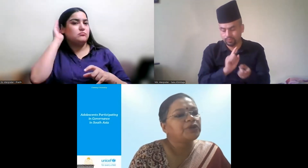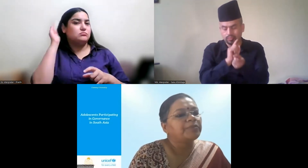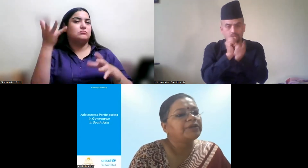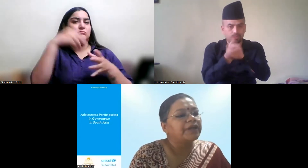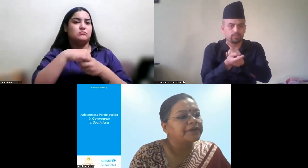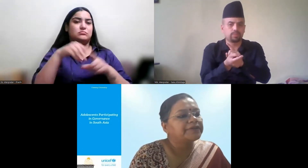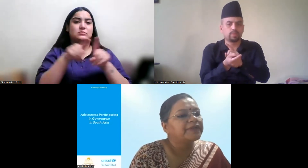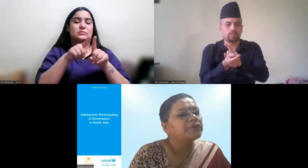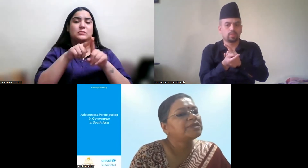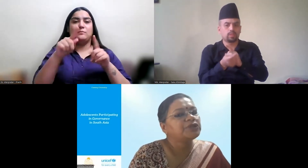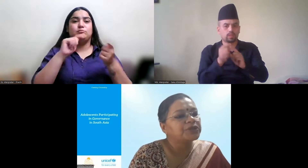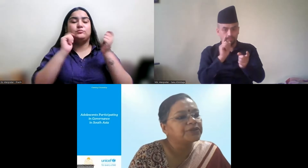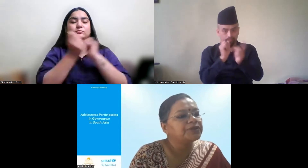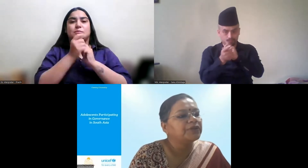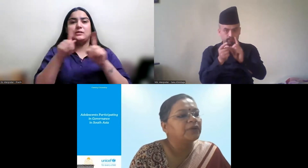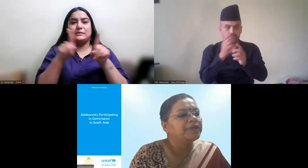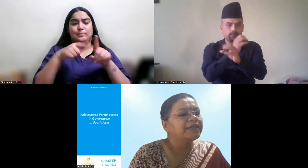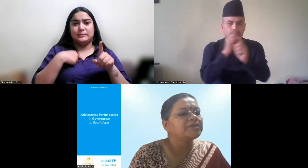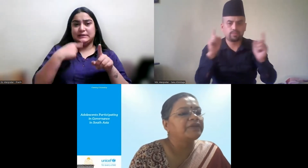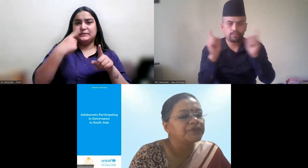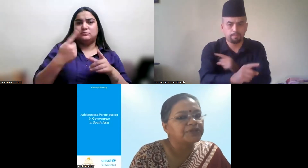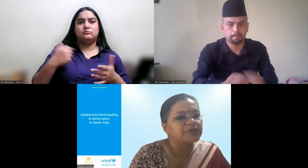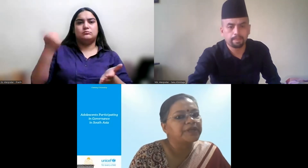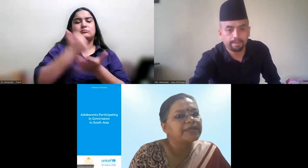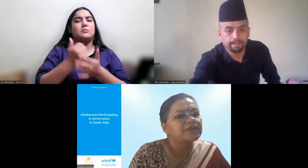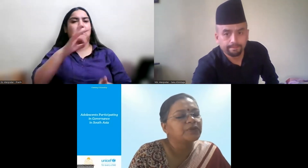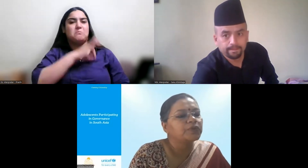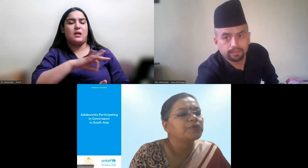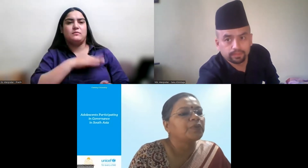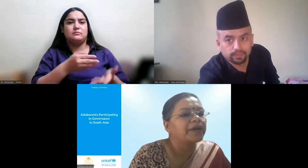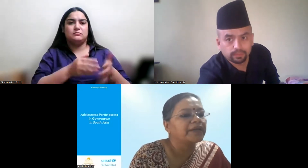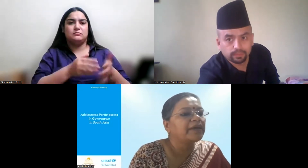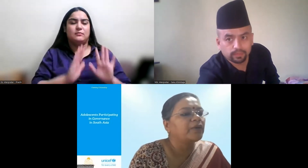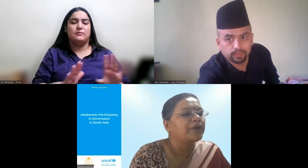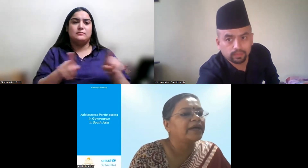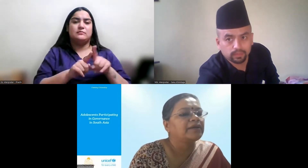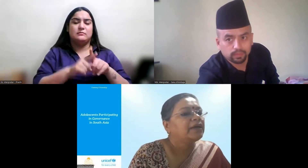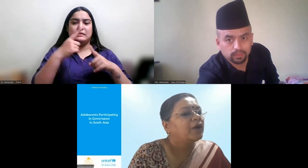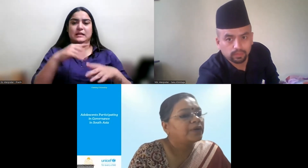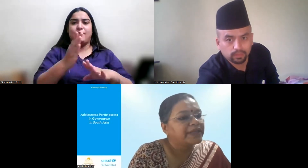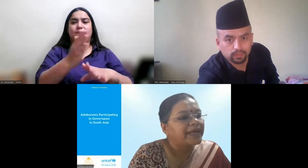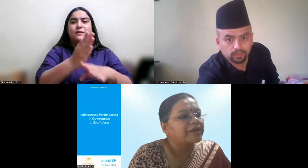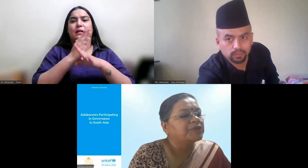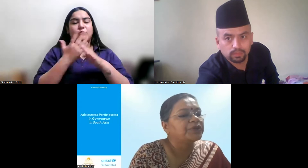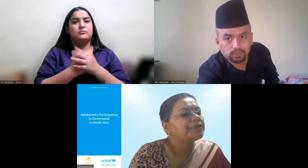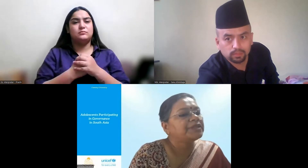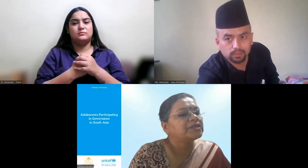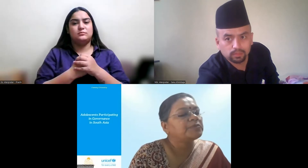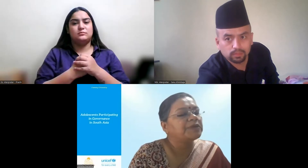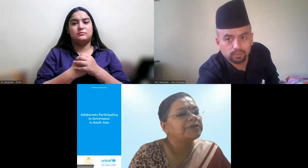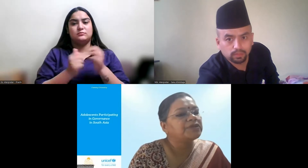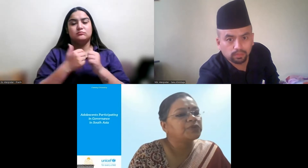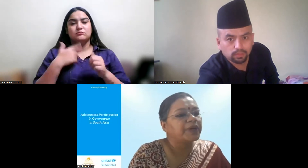change the dominant narrative that looks at children only as beneficiaries, only as those who require care or they lack maturity